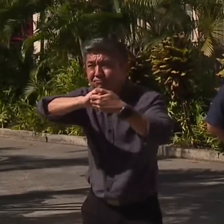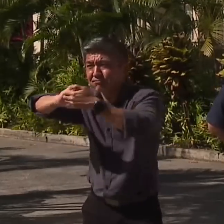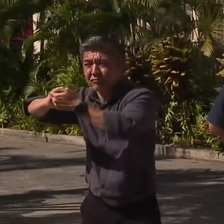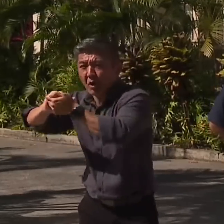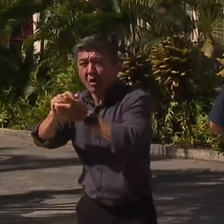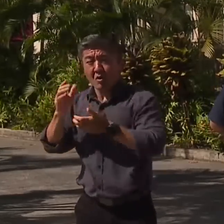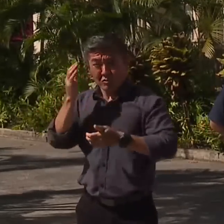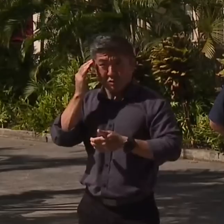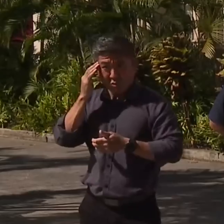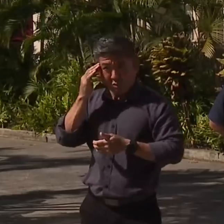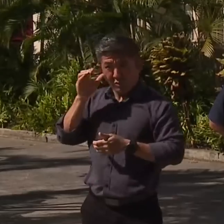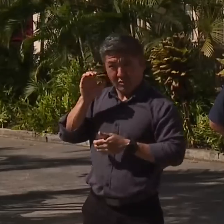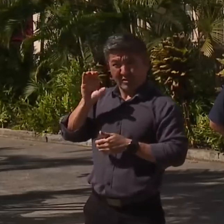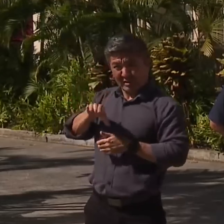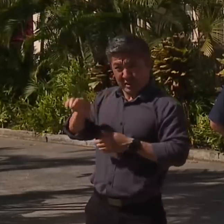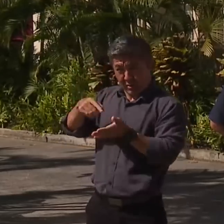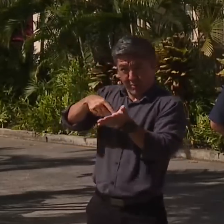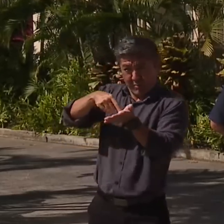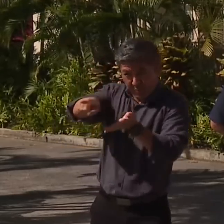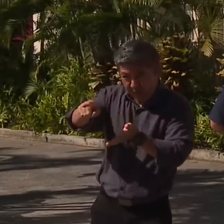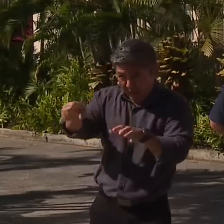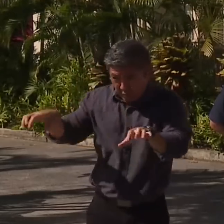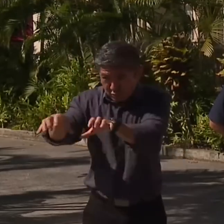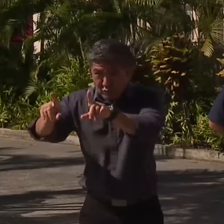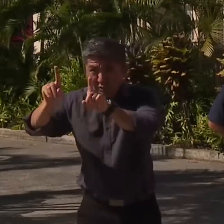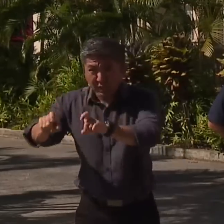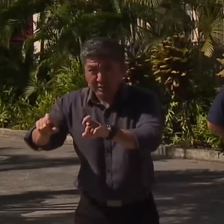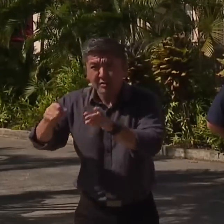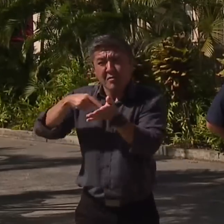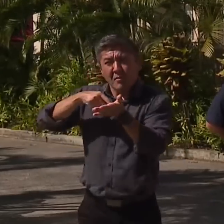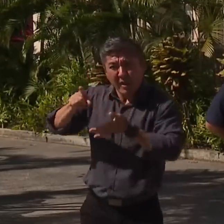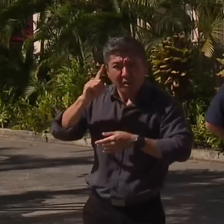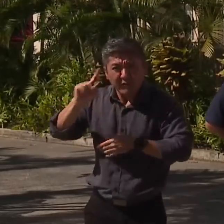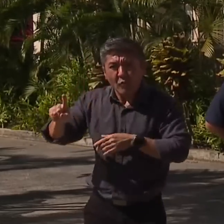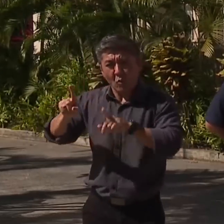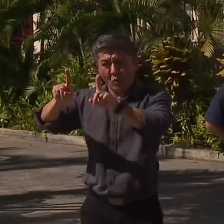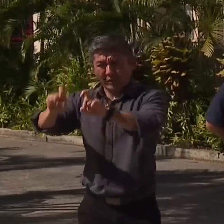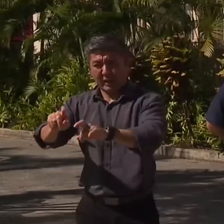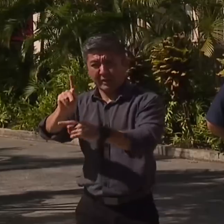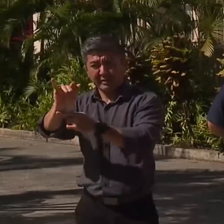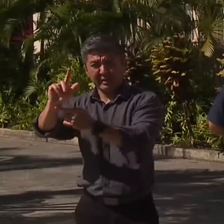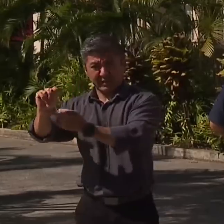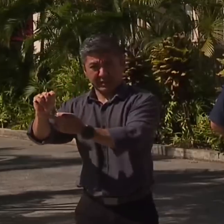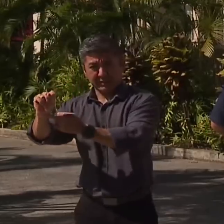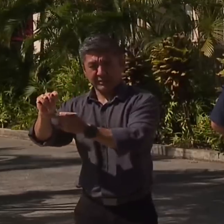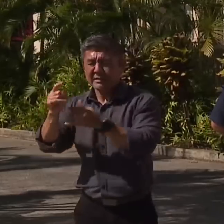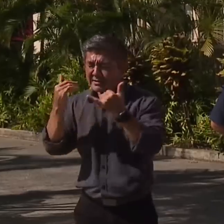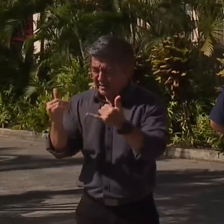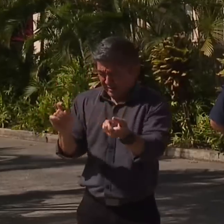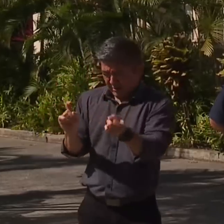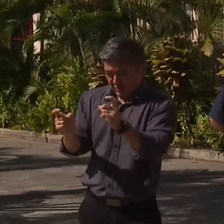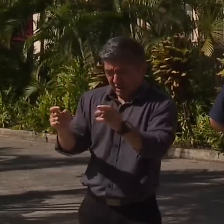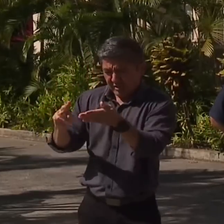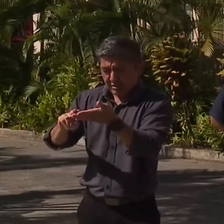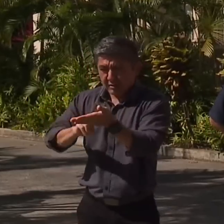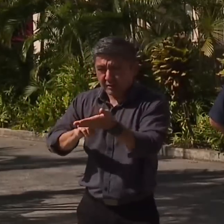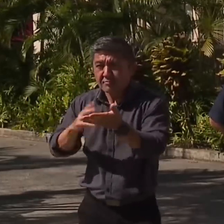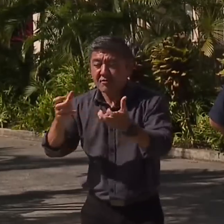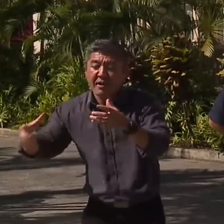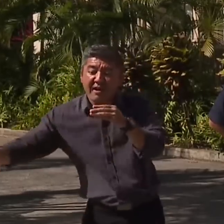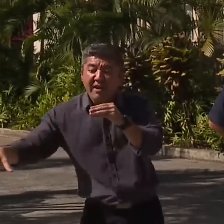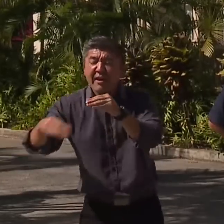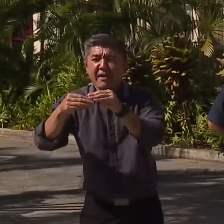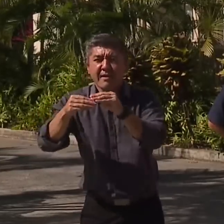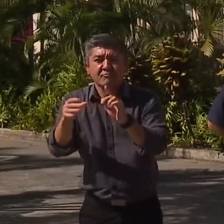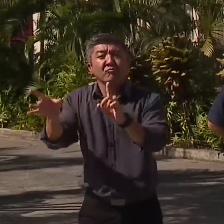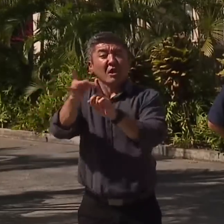testing. We're paying them to do the test and paying for the test kit. But we're now modifying the contracts so they can also do contact tracing that we'll